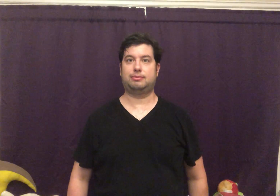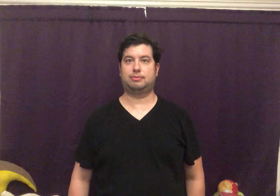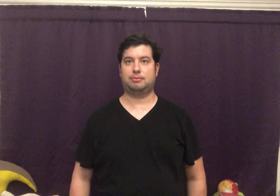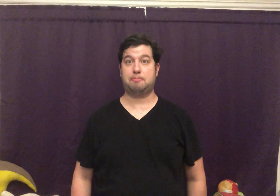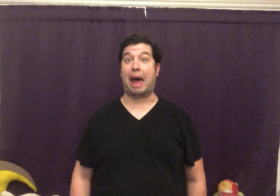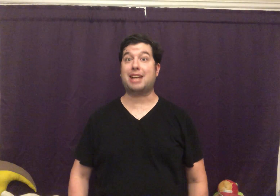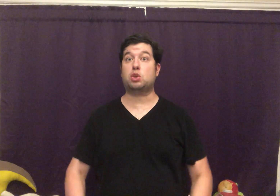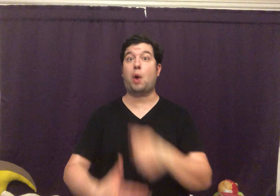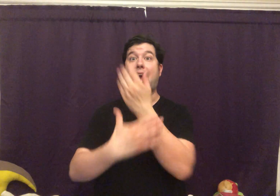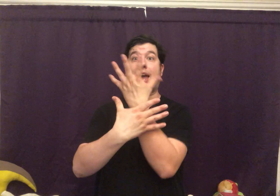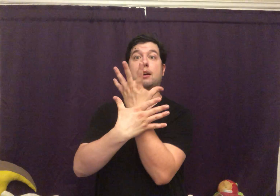Pass away.